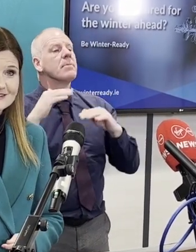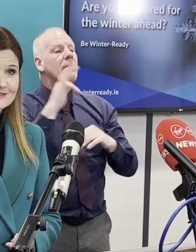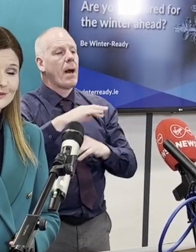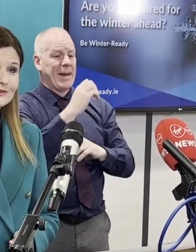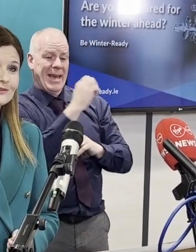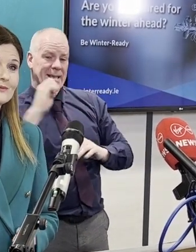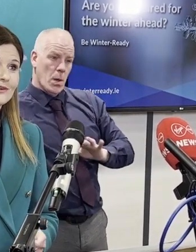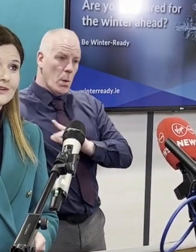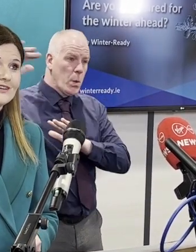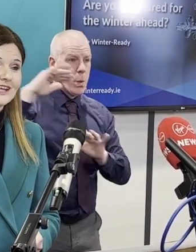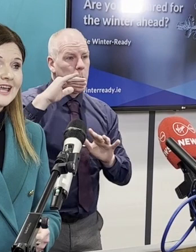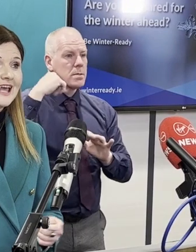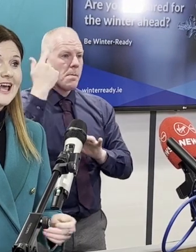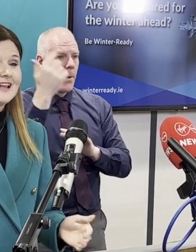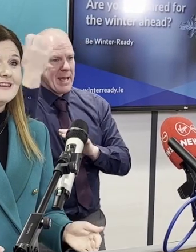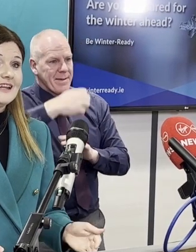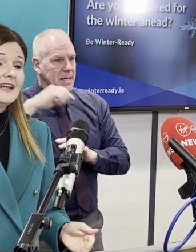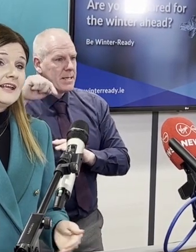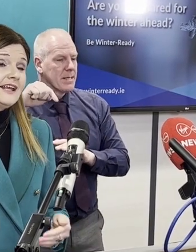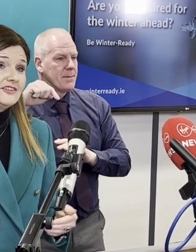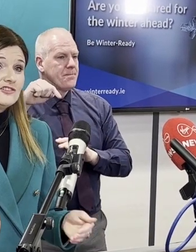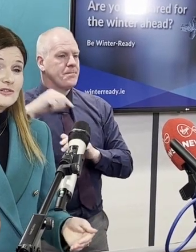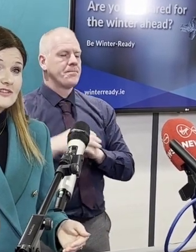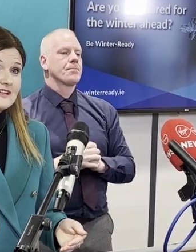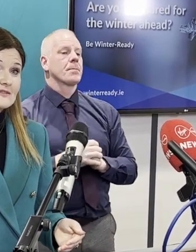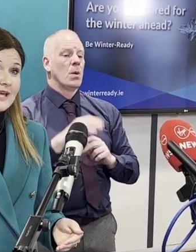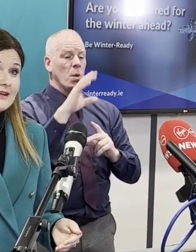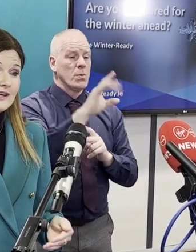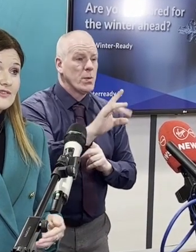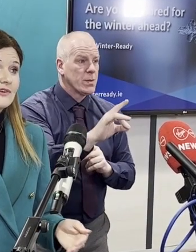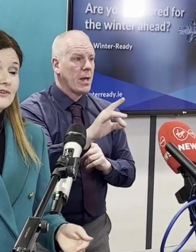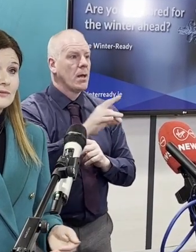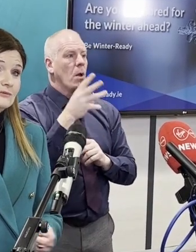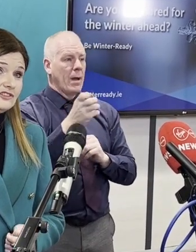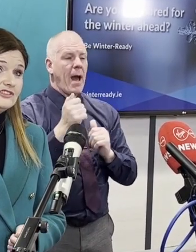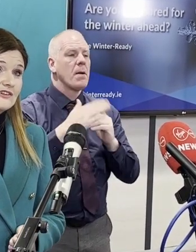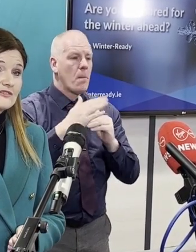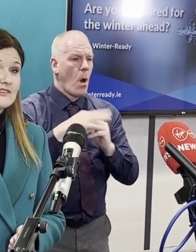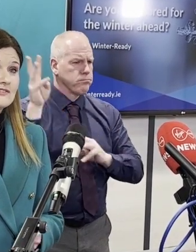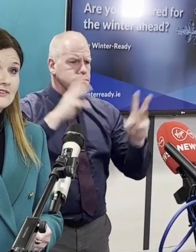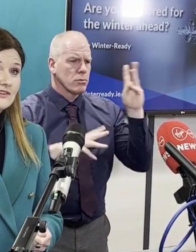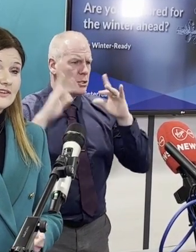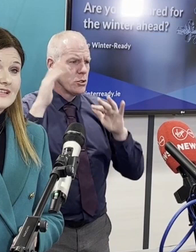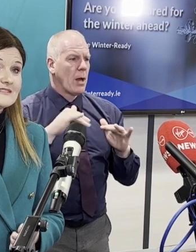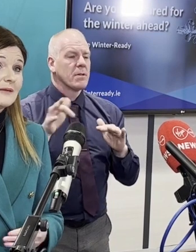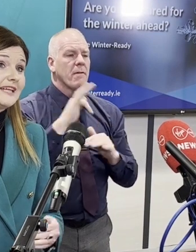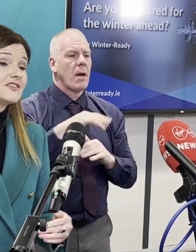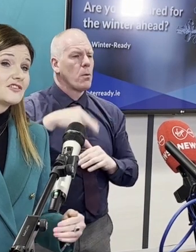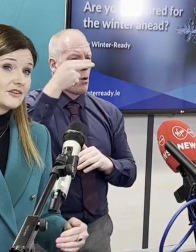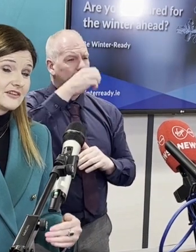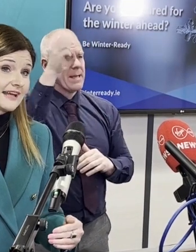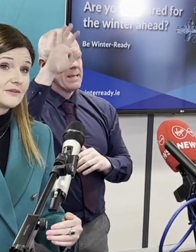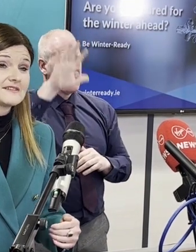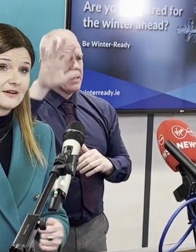eastern parts as we go through tomorrow evening. And then into Tuesday as well, we'll have some further wintry showers, especially for the north, the east, maybe